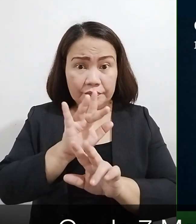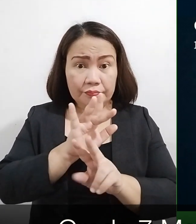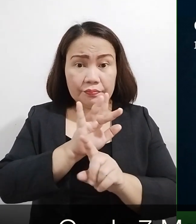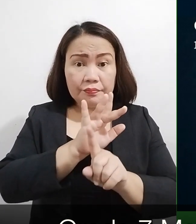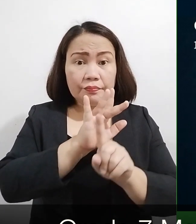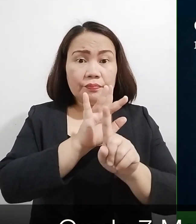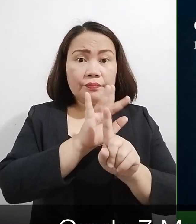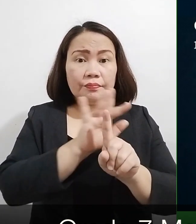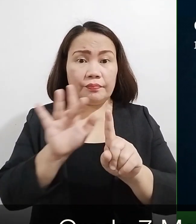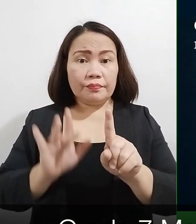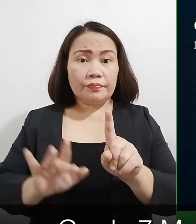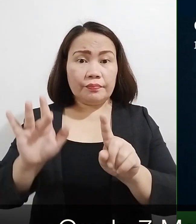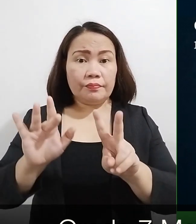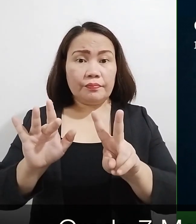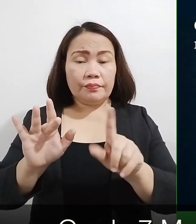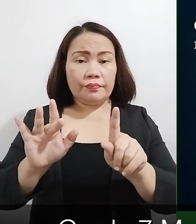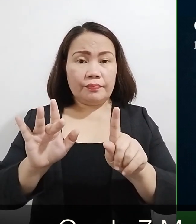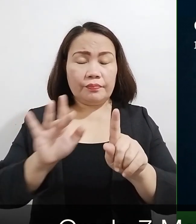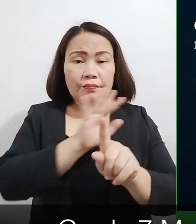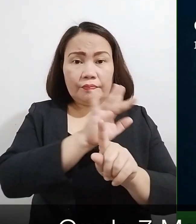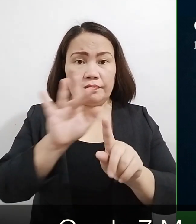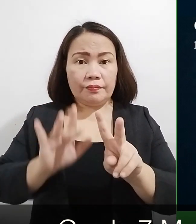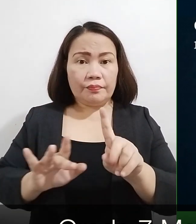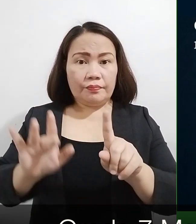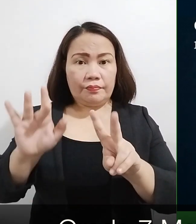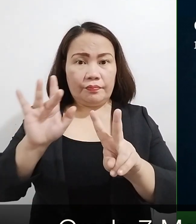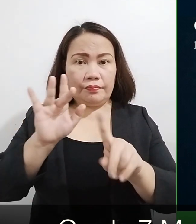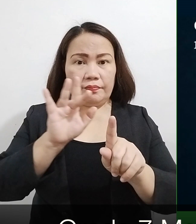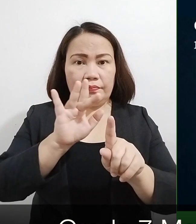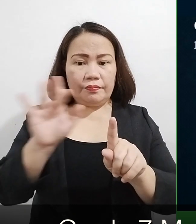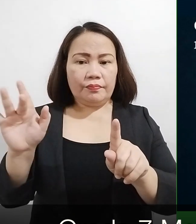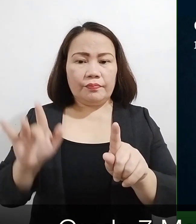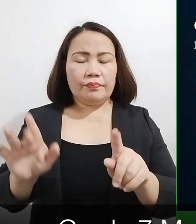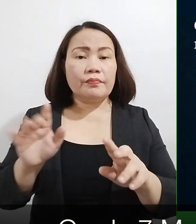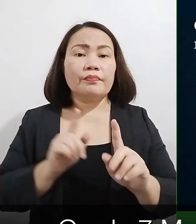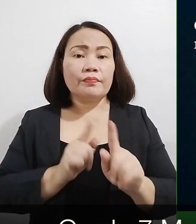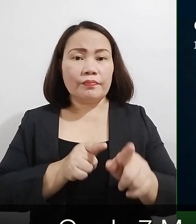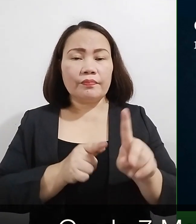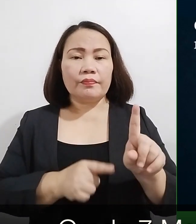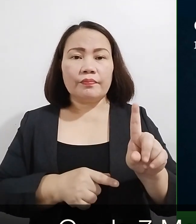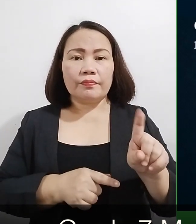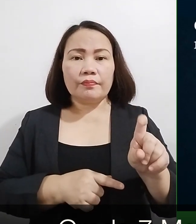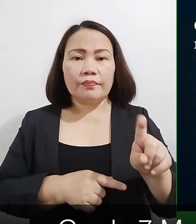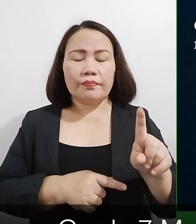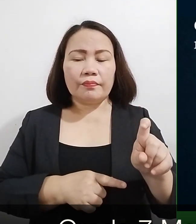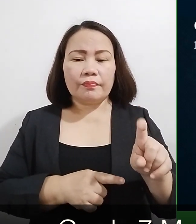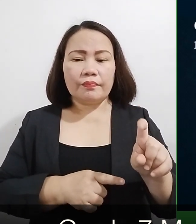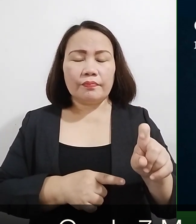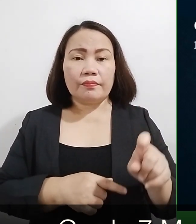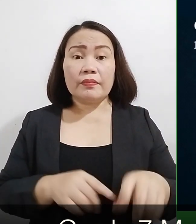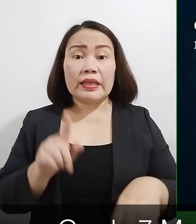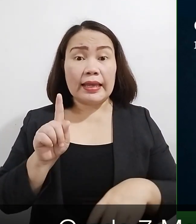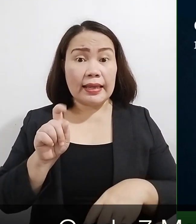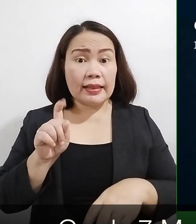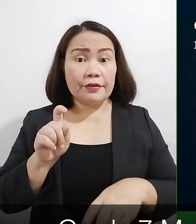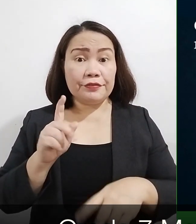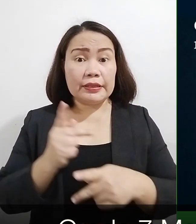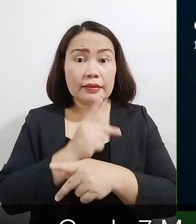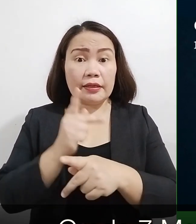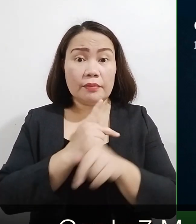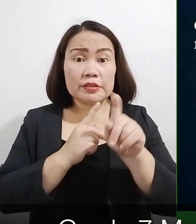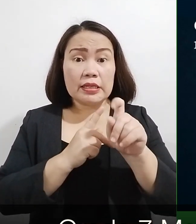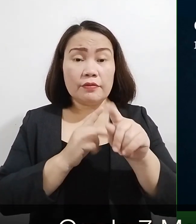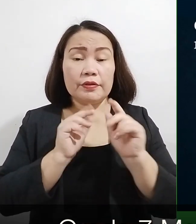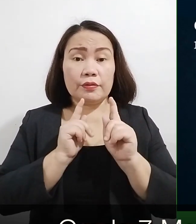Square root of 121, this is also a perfect square, so that is 11. 11 times 11, multiplying it by